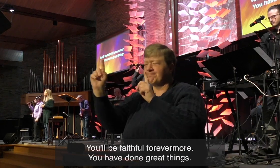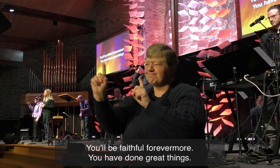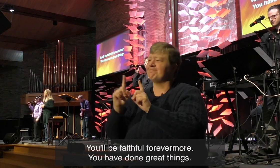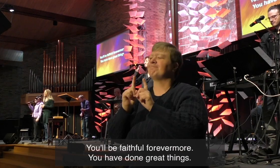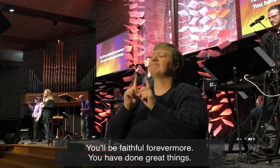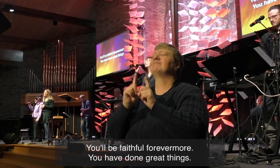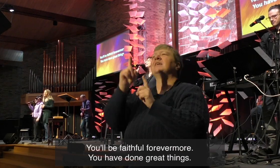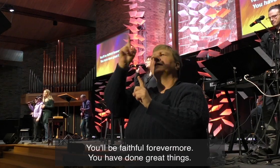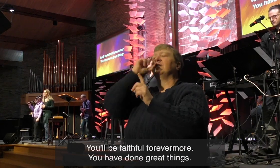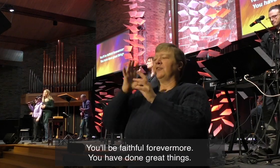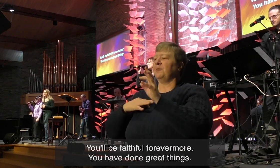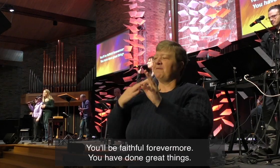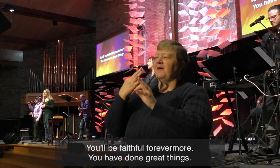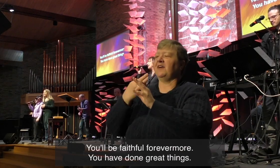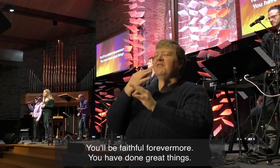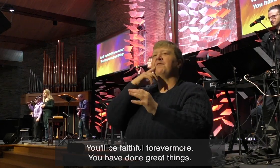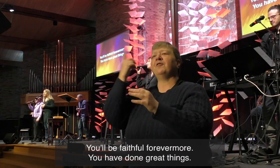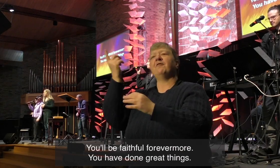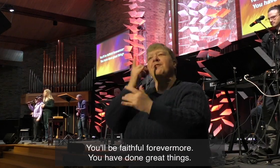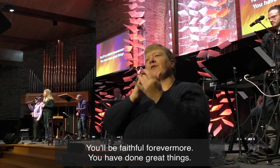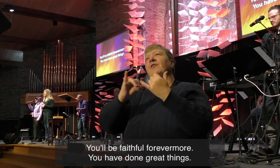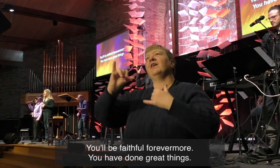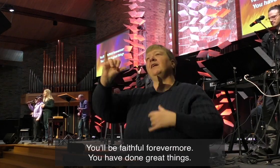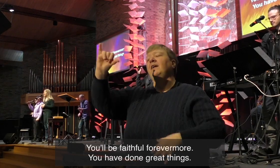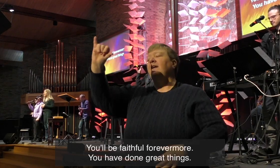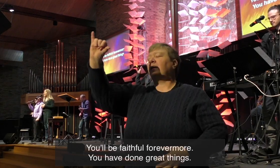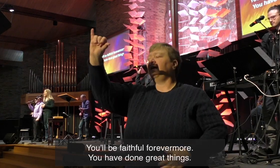store. You'll be faithful